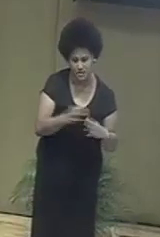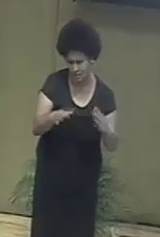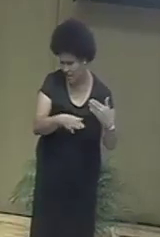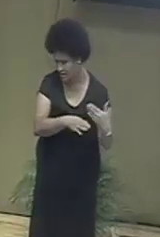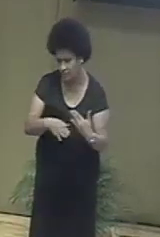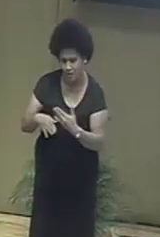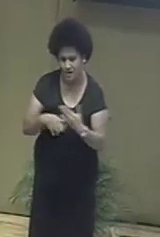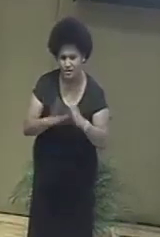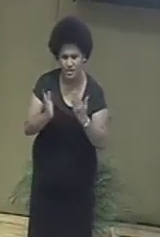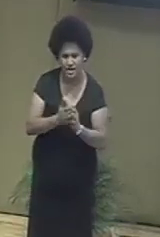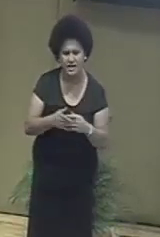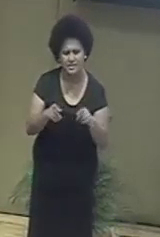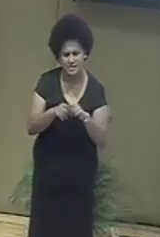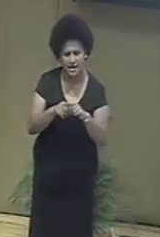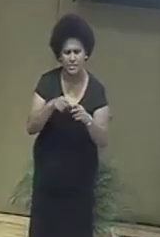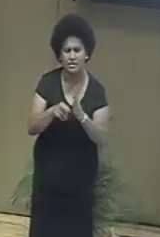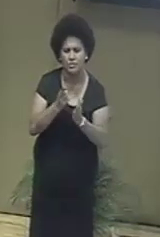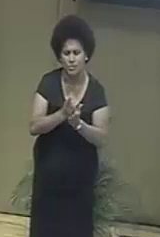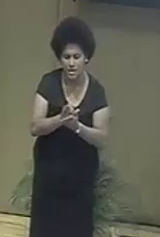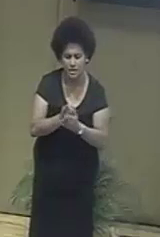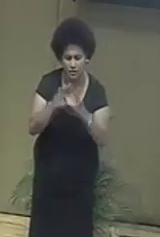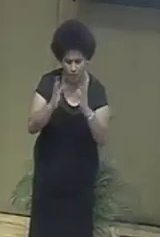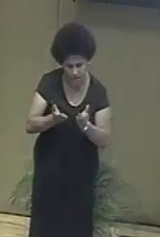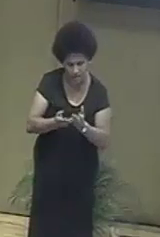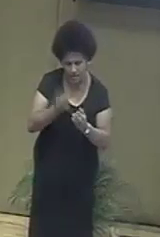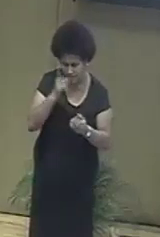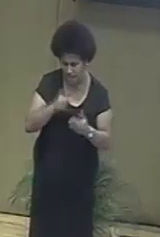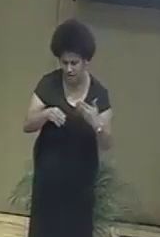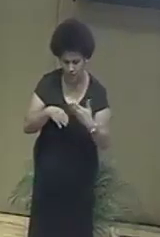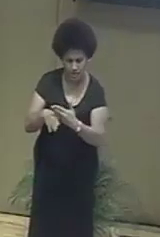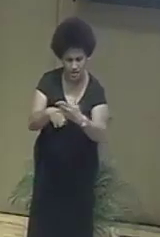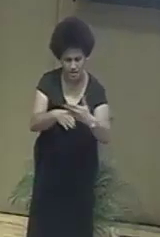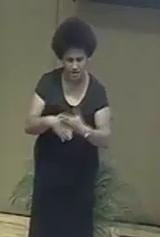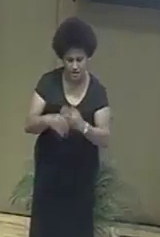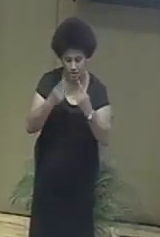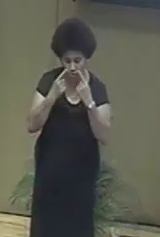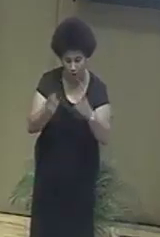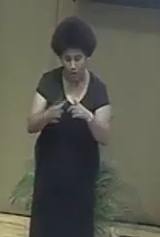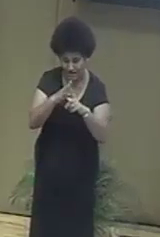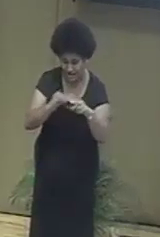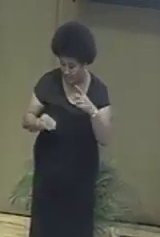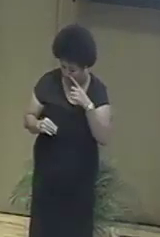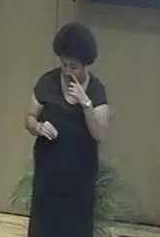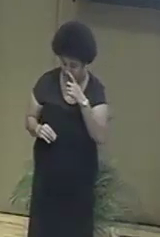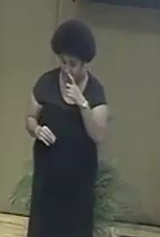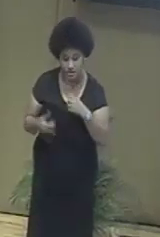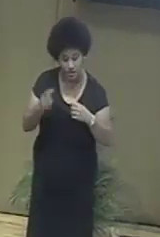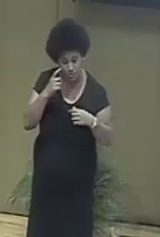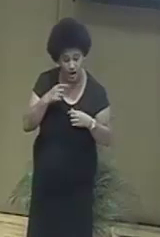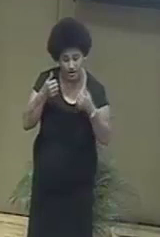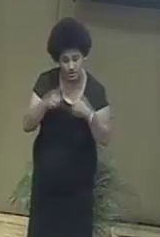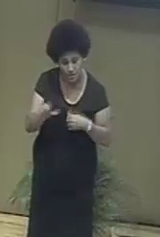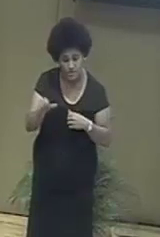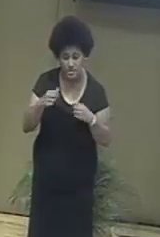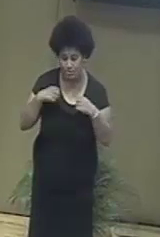that's what they'll do when they get in the workforce. They'll start working with these people in the workforce. So how can we exemplify that right now